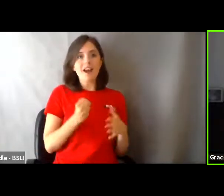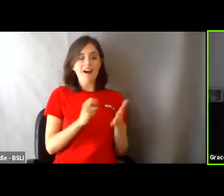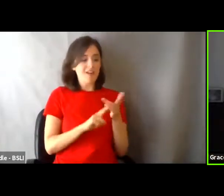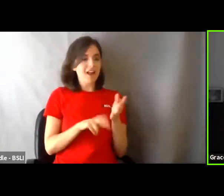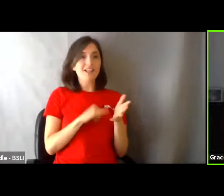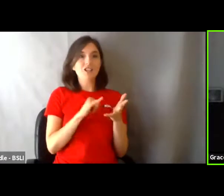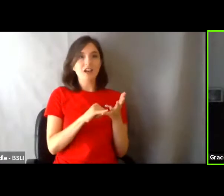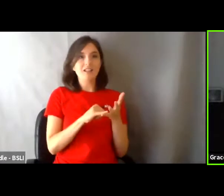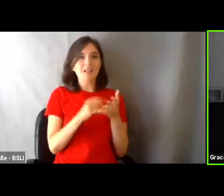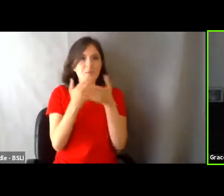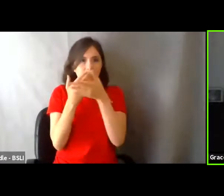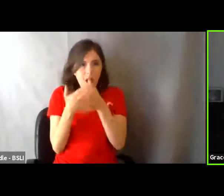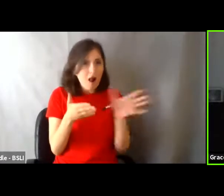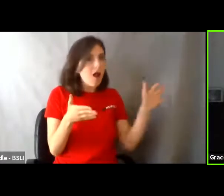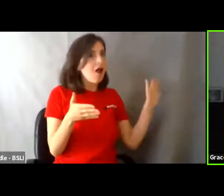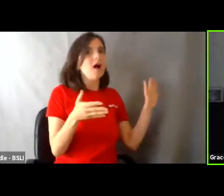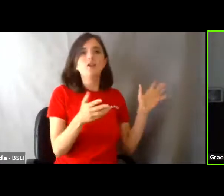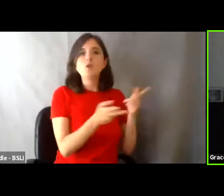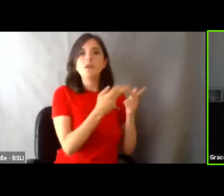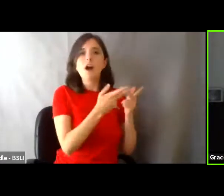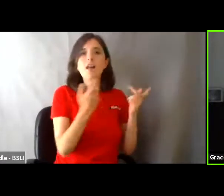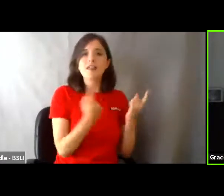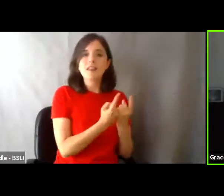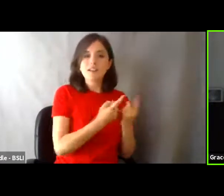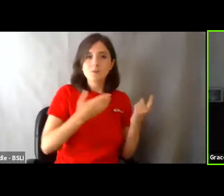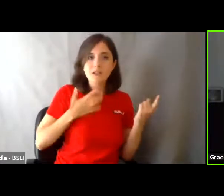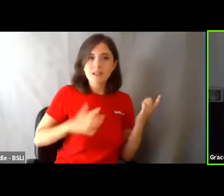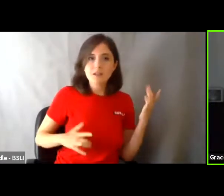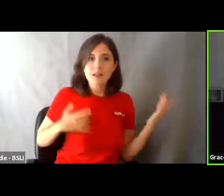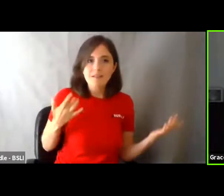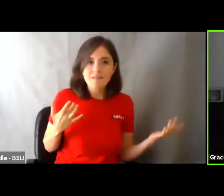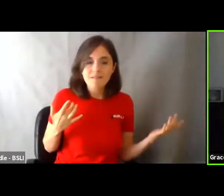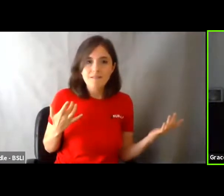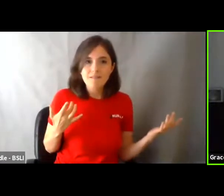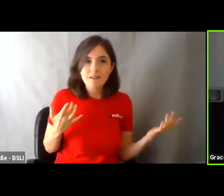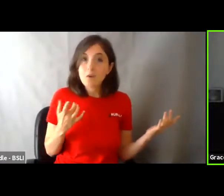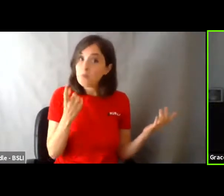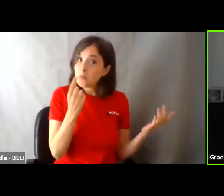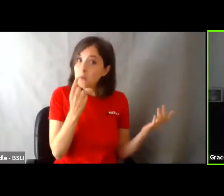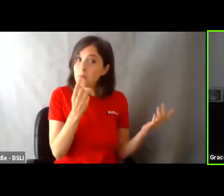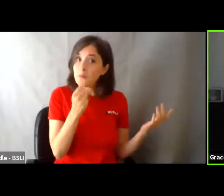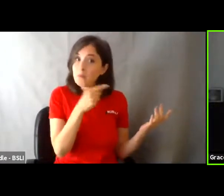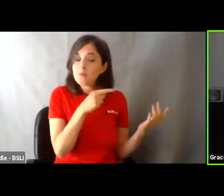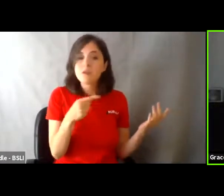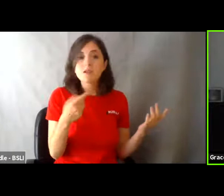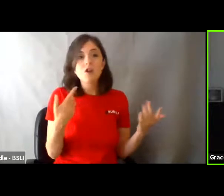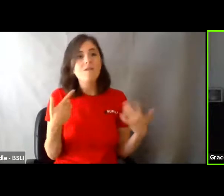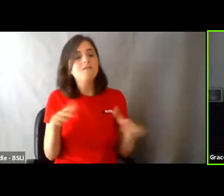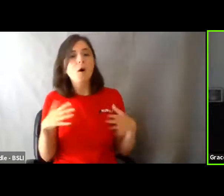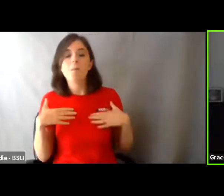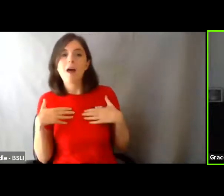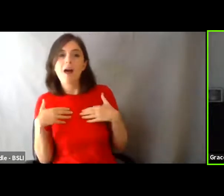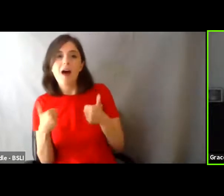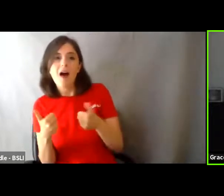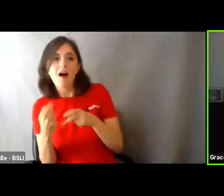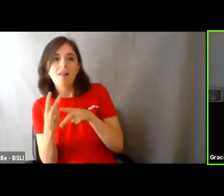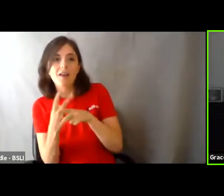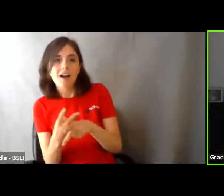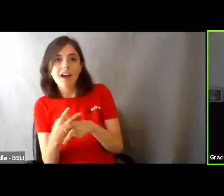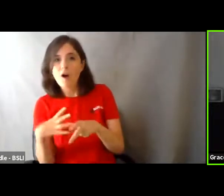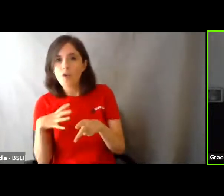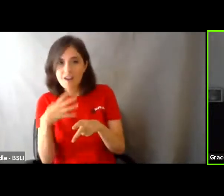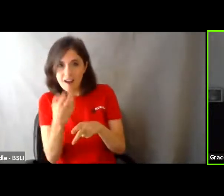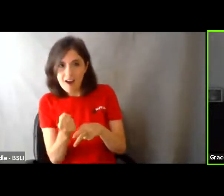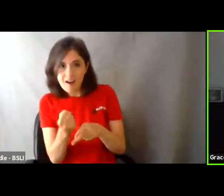is effectively from everything from healthcare, where this system already